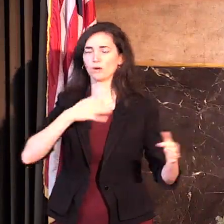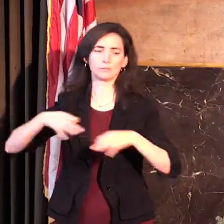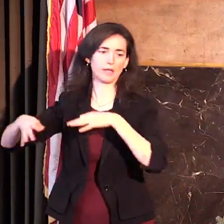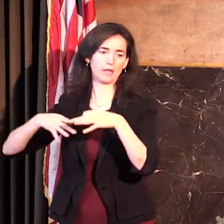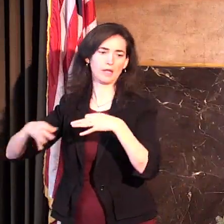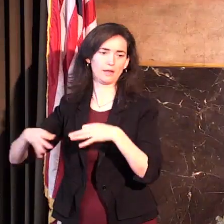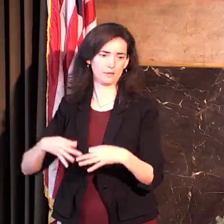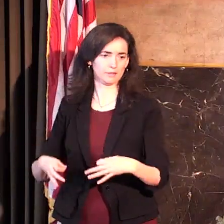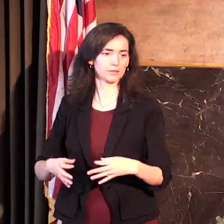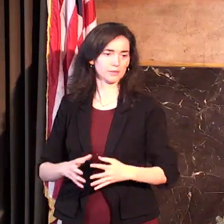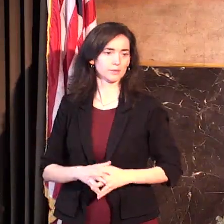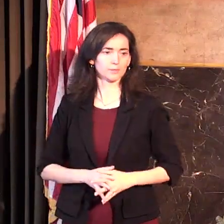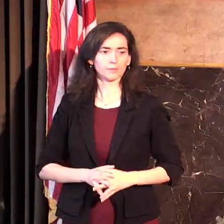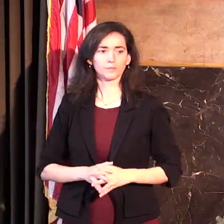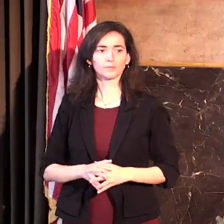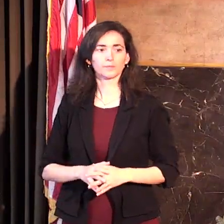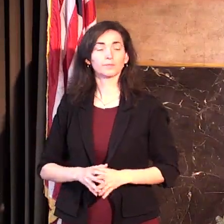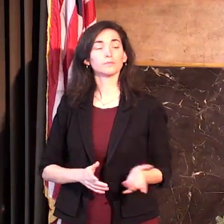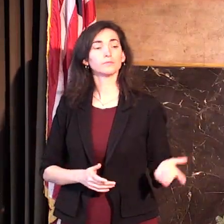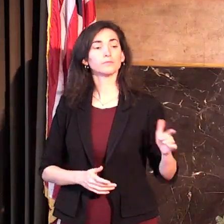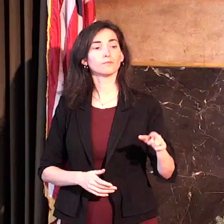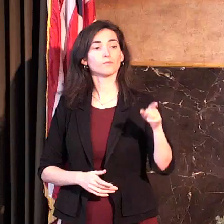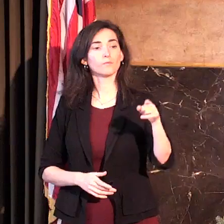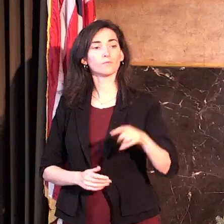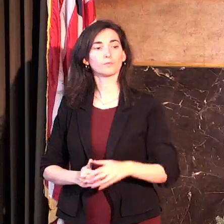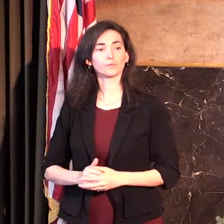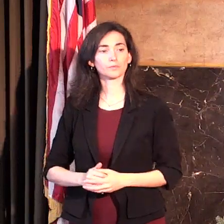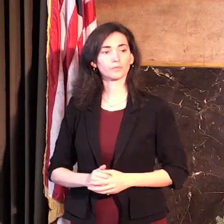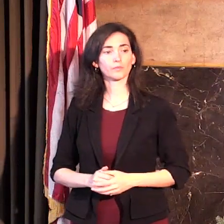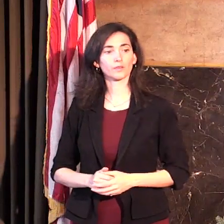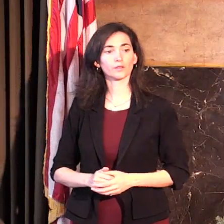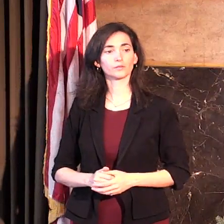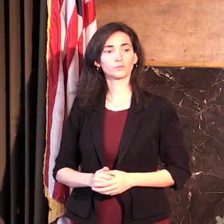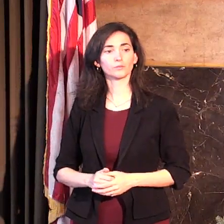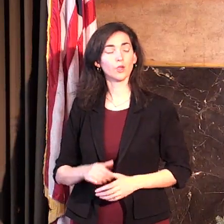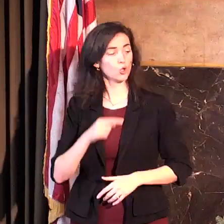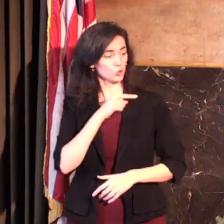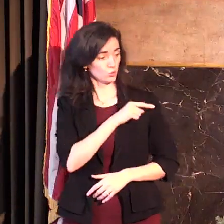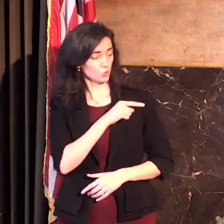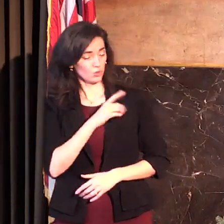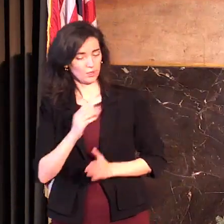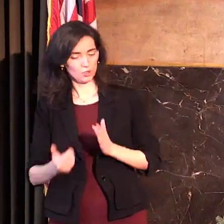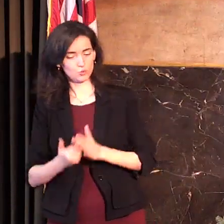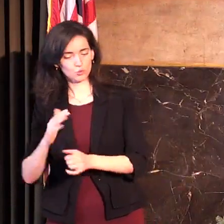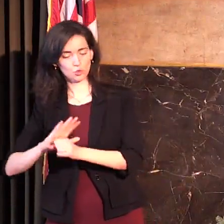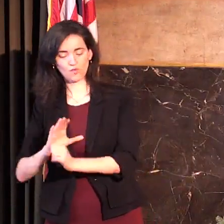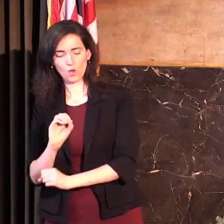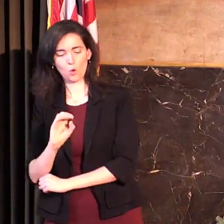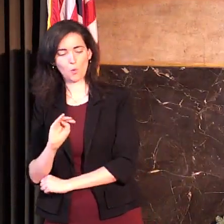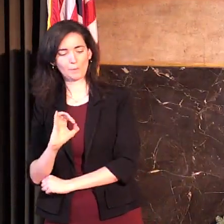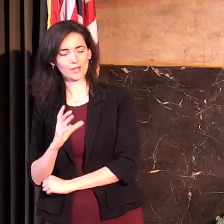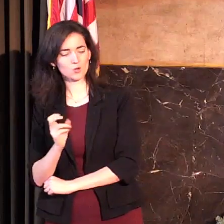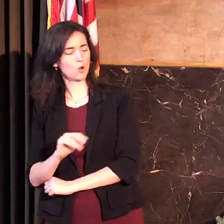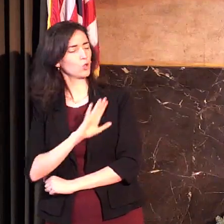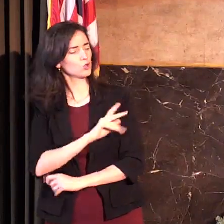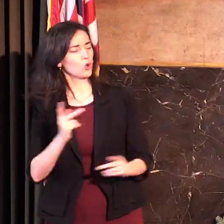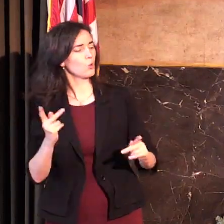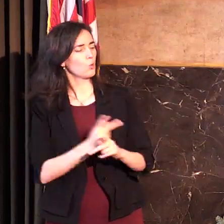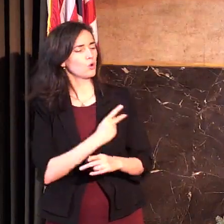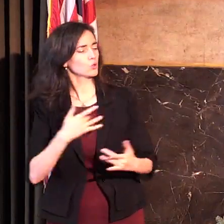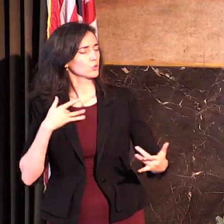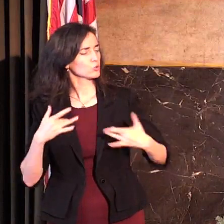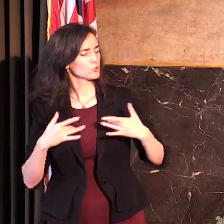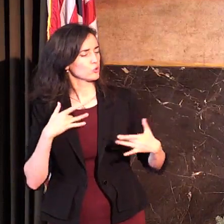that stopping. What's the biggest concern for you with Omicron? Is it the possibility